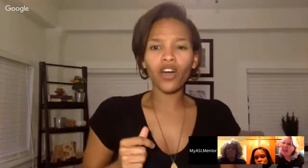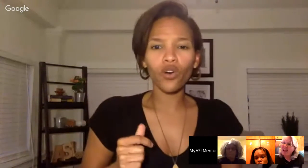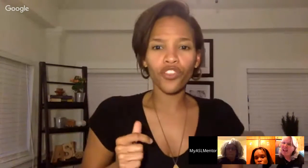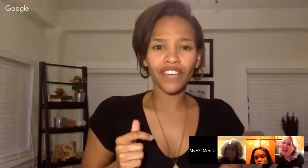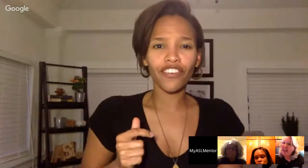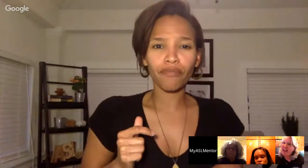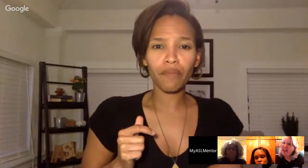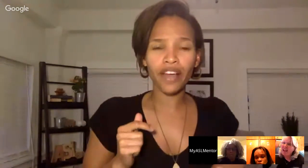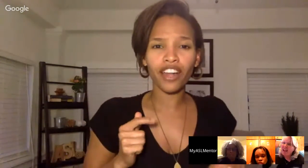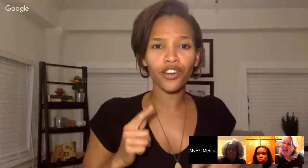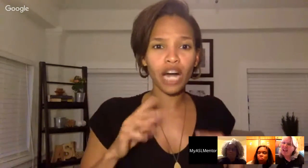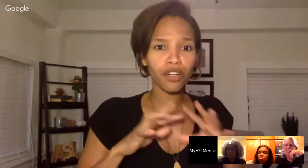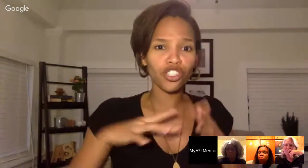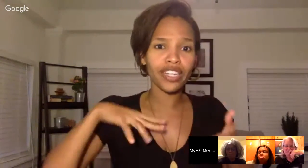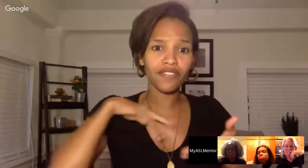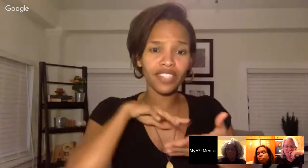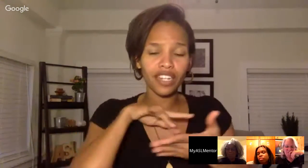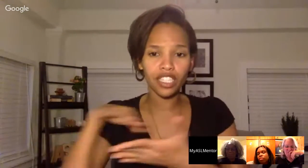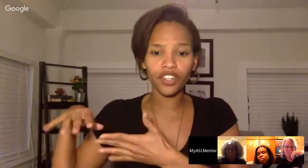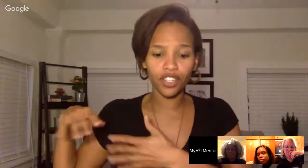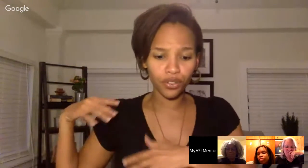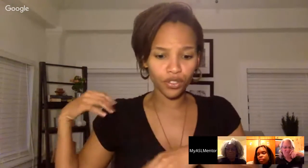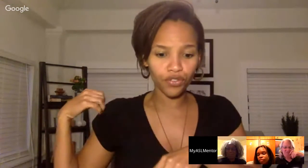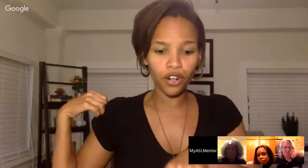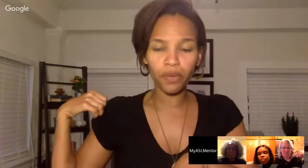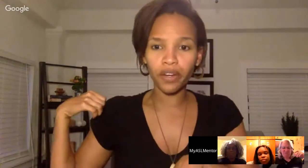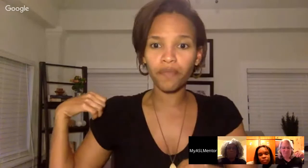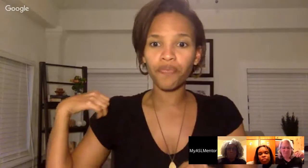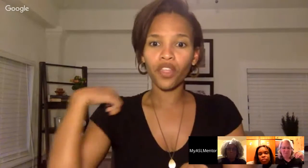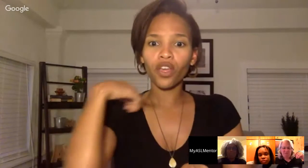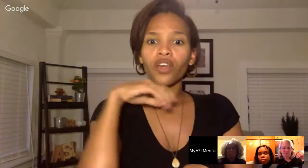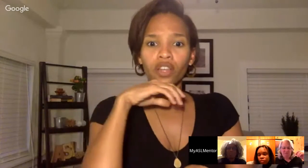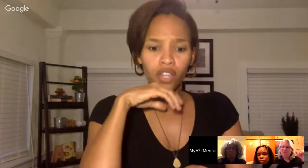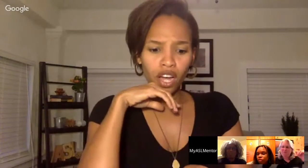that whole thing, if you remember that. I don't know how much you guys have studied this video so far, but